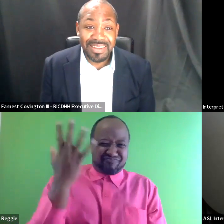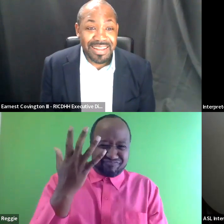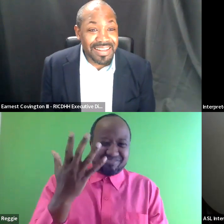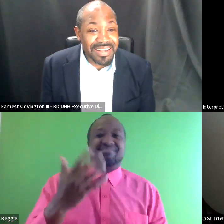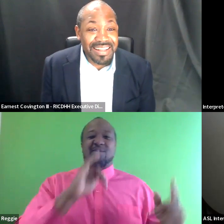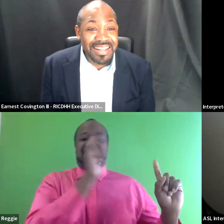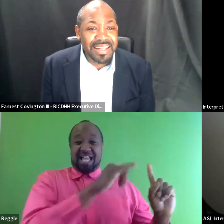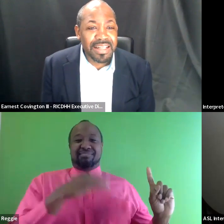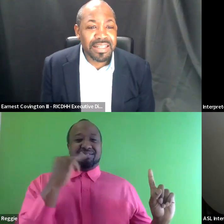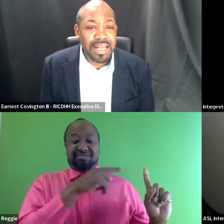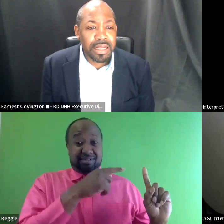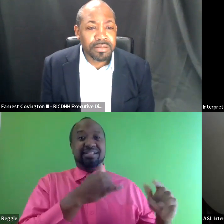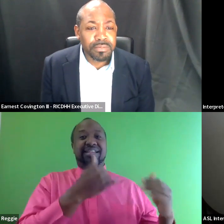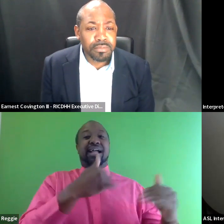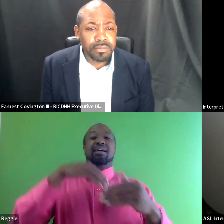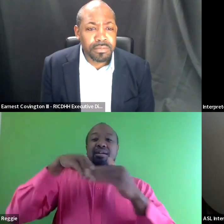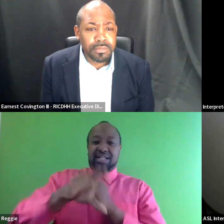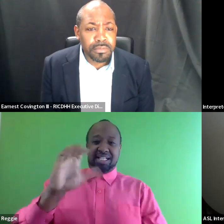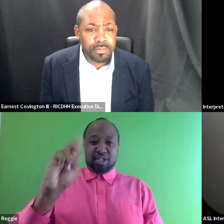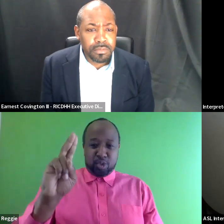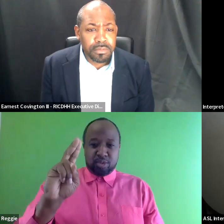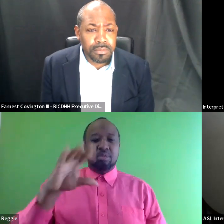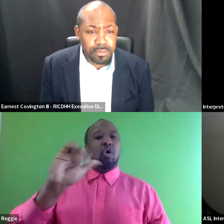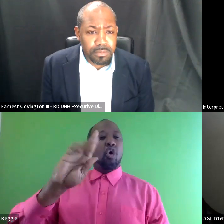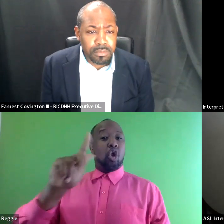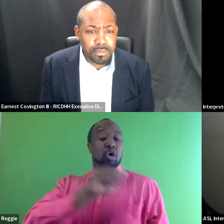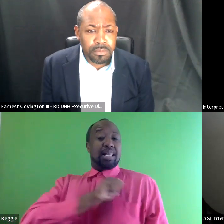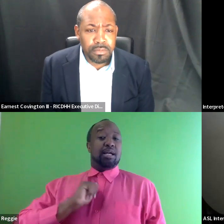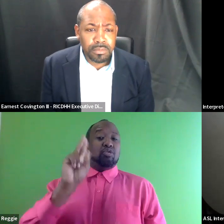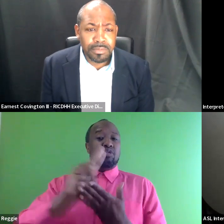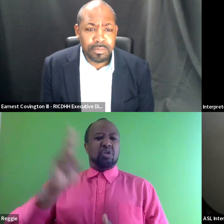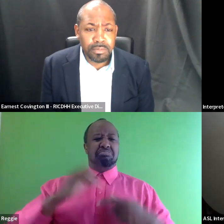like, accepted? What? How did I even get in? I didn't apply.